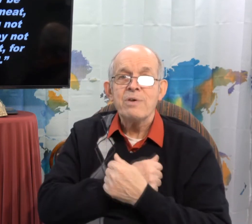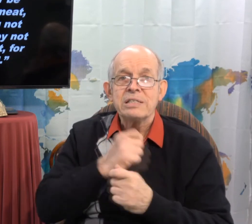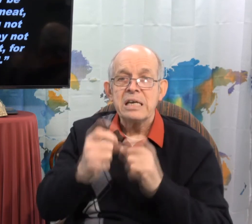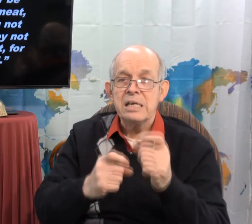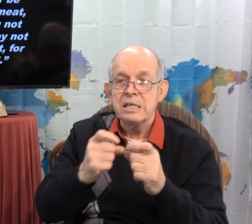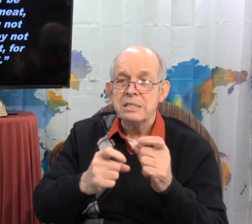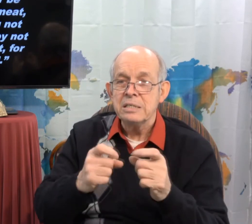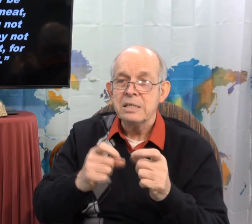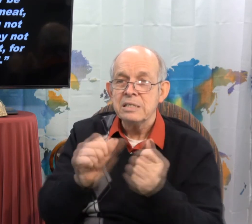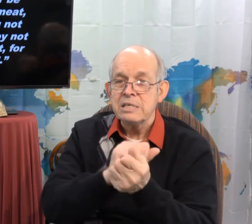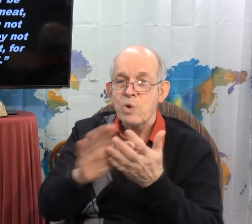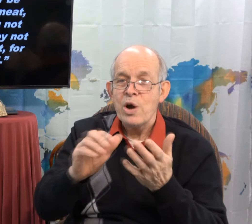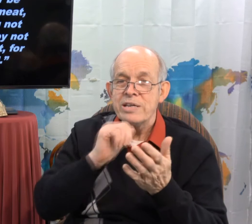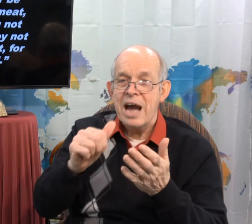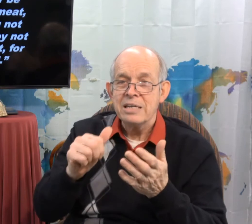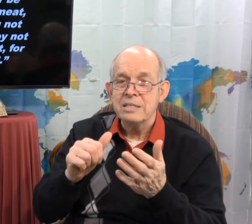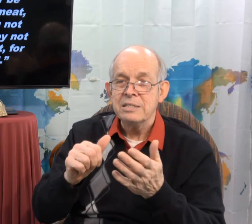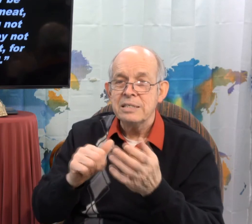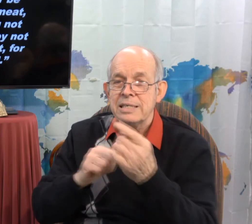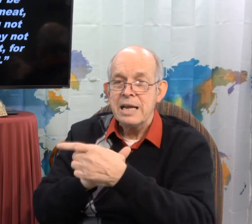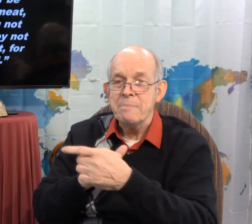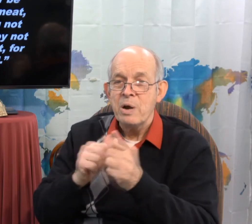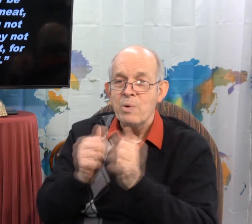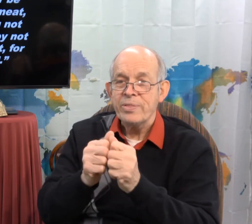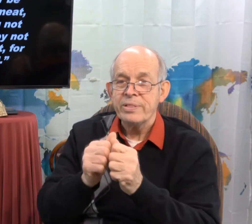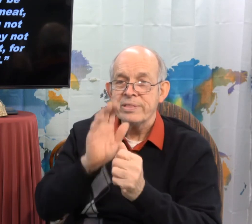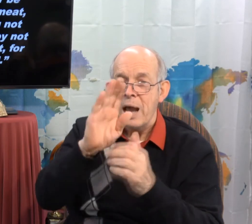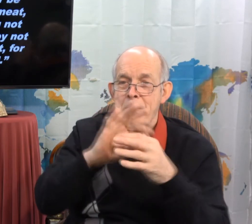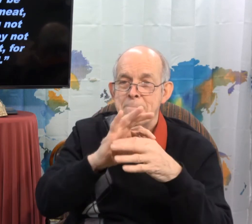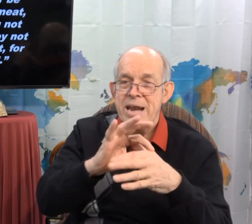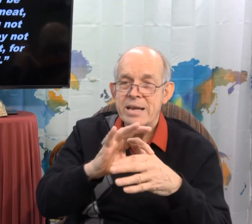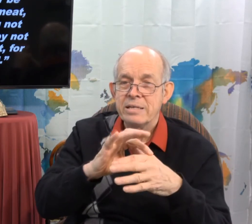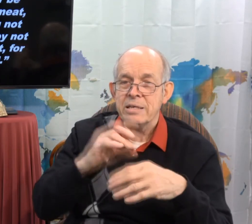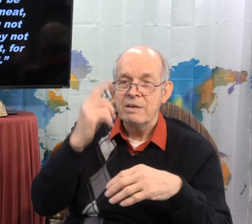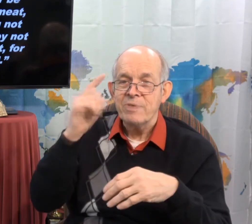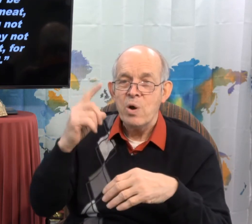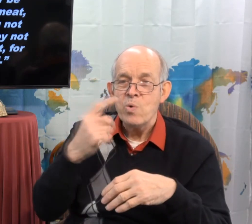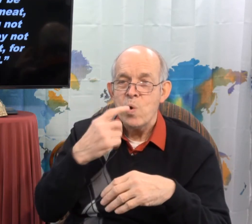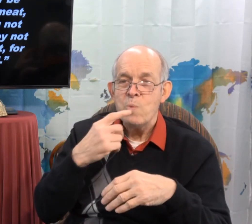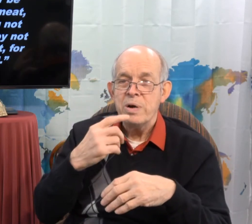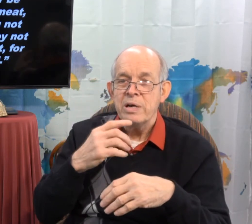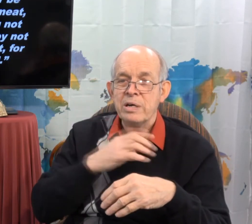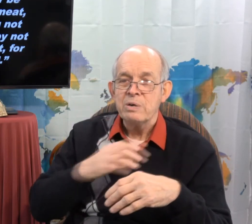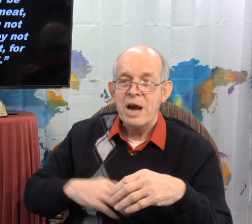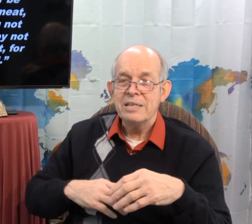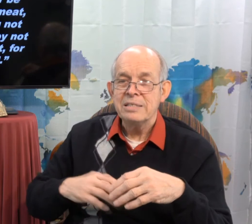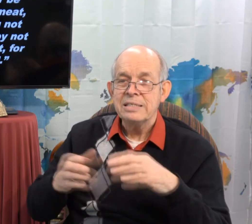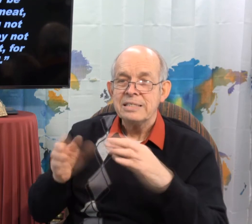charity, destroy not him with thy me, for who Christ